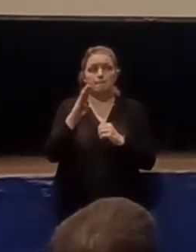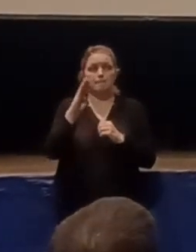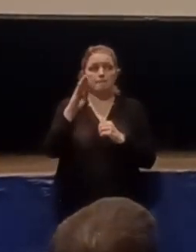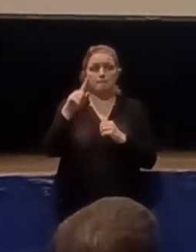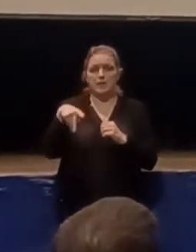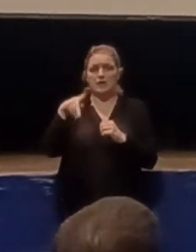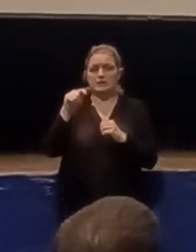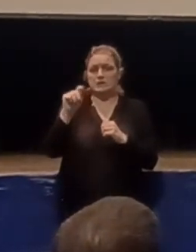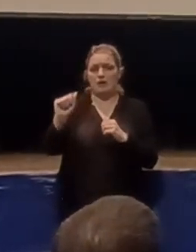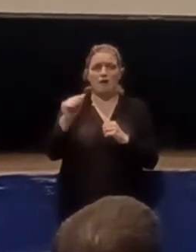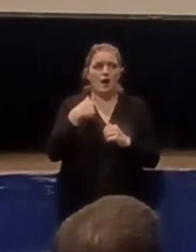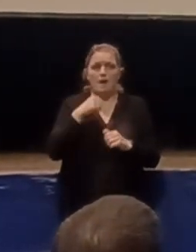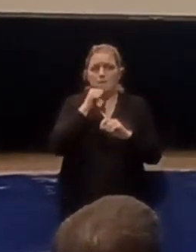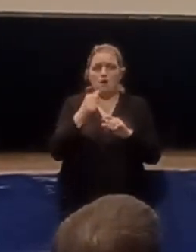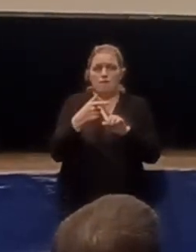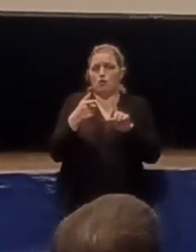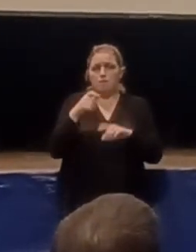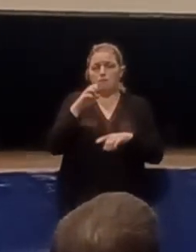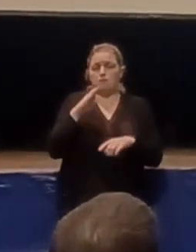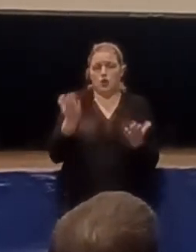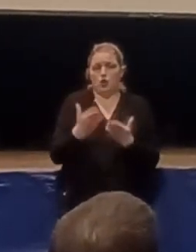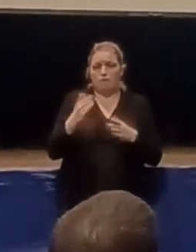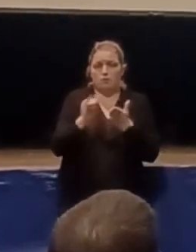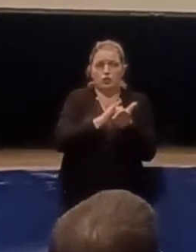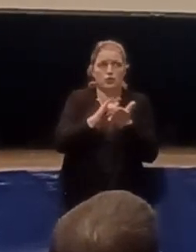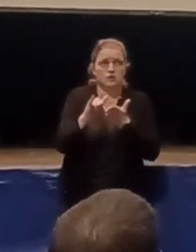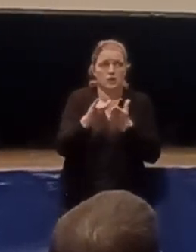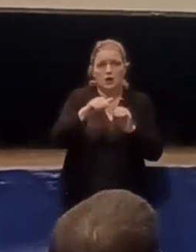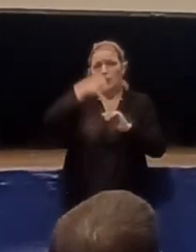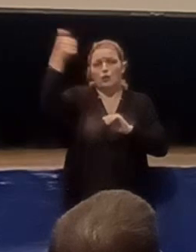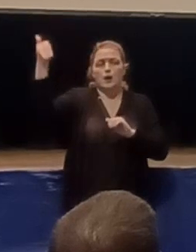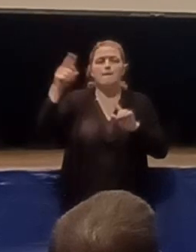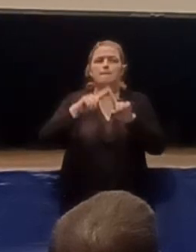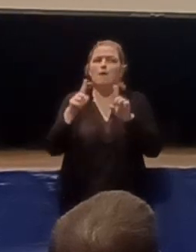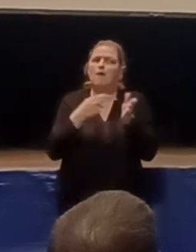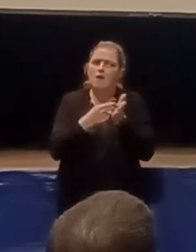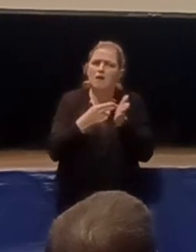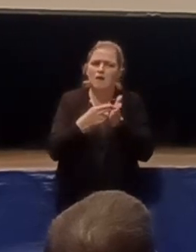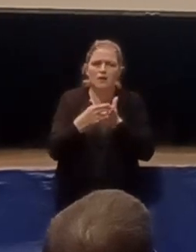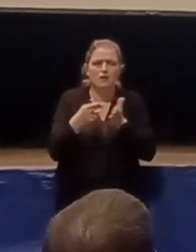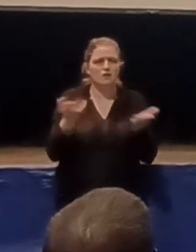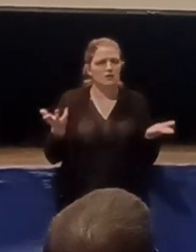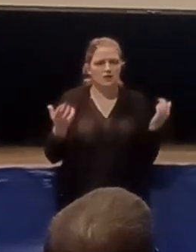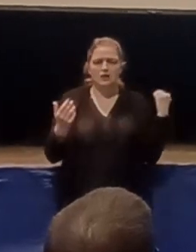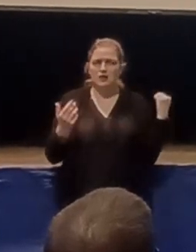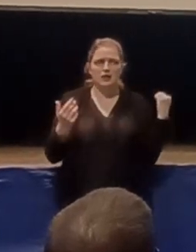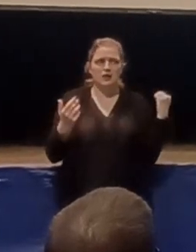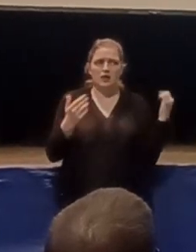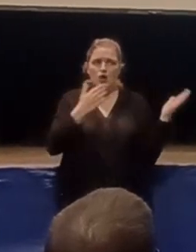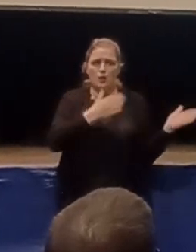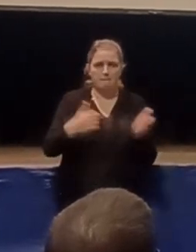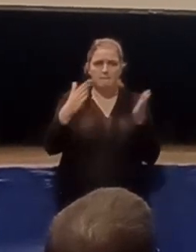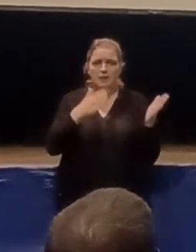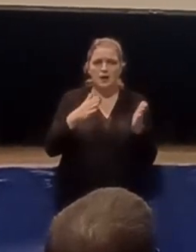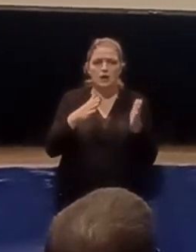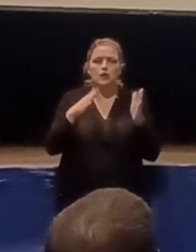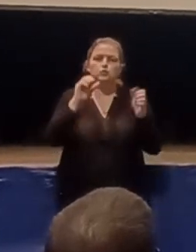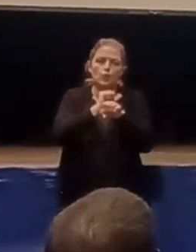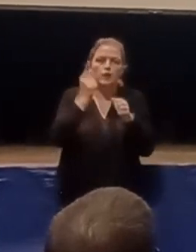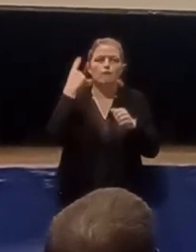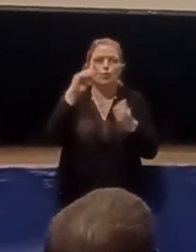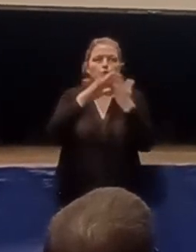how it works in Boston. I'm from New York City and from elsewhere overseas. But quite honestly, their planning agencies work for the communities. They